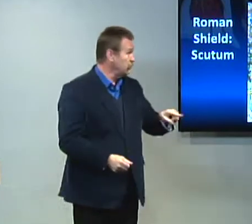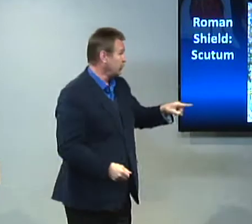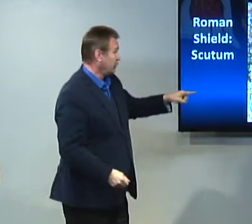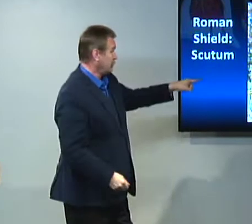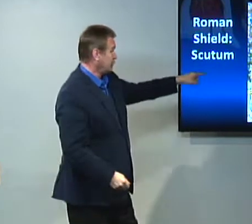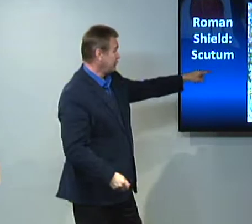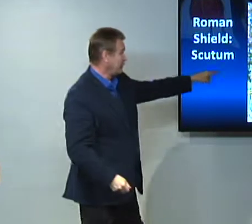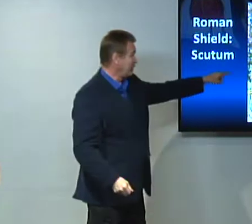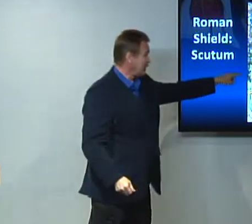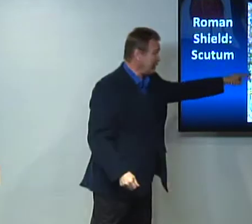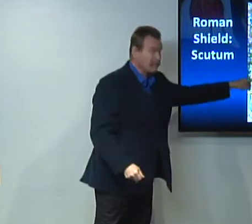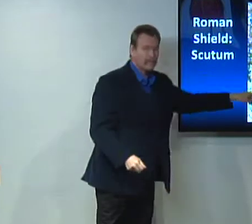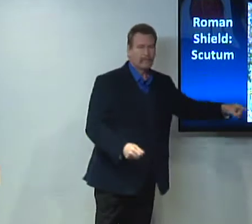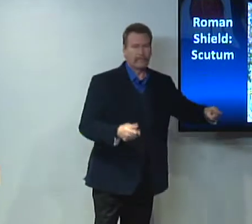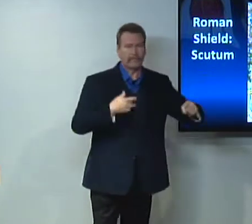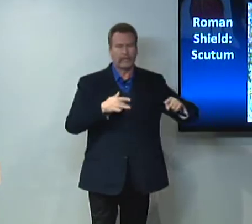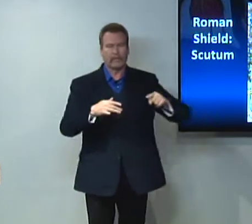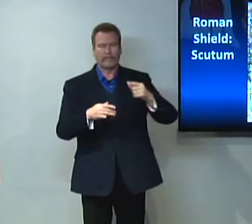of the shields.